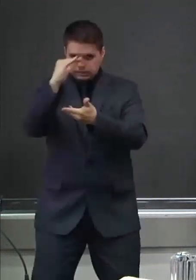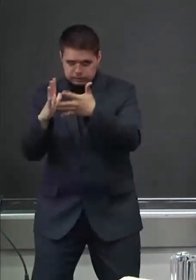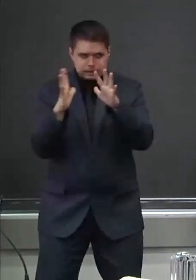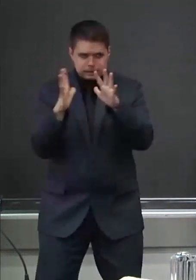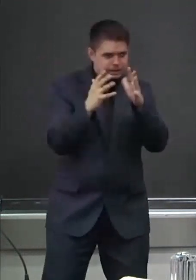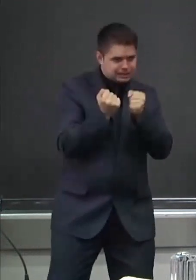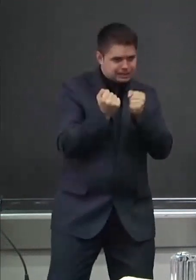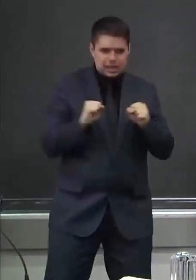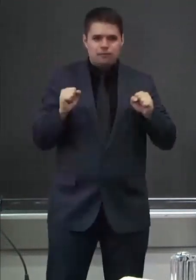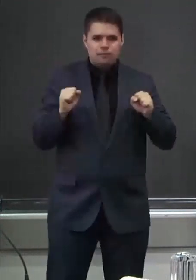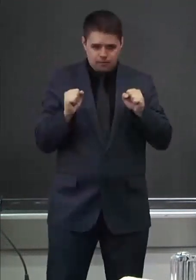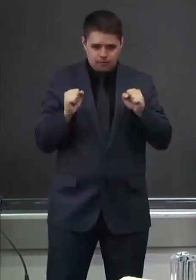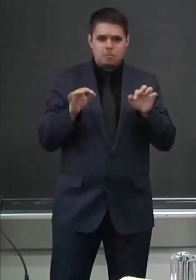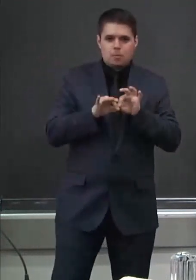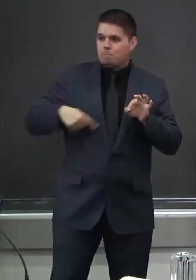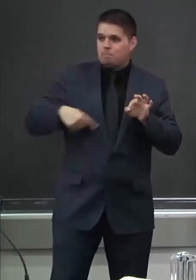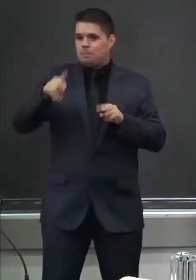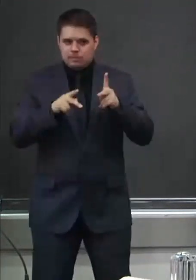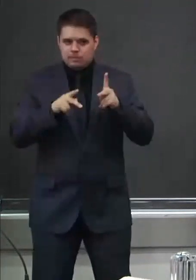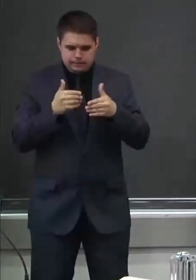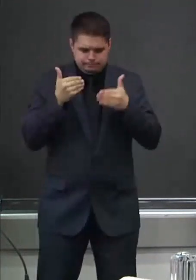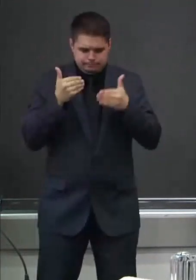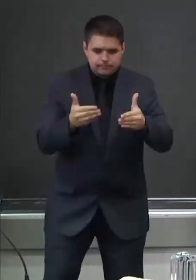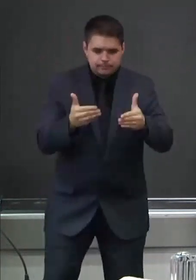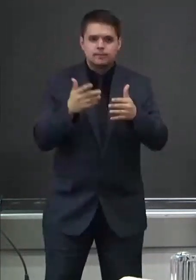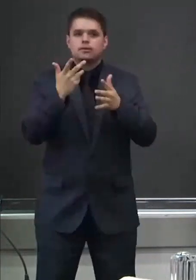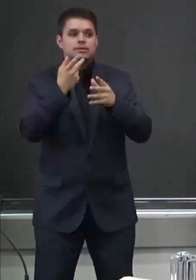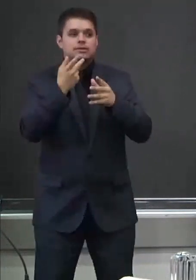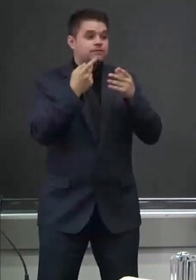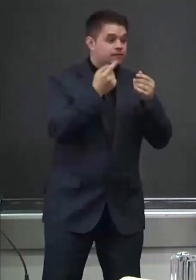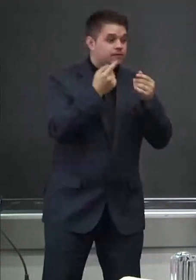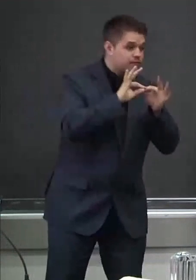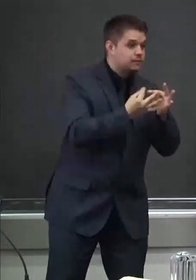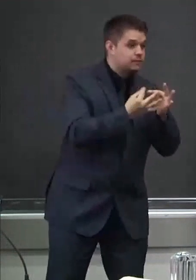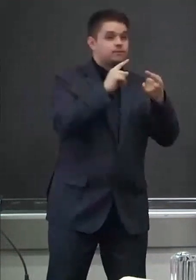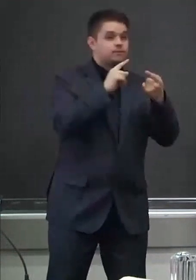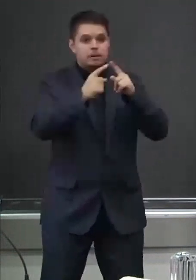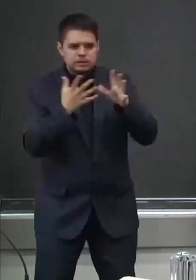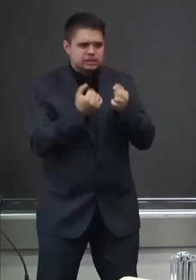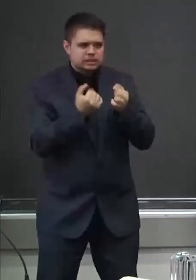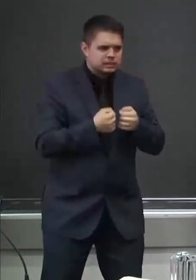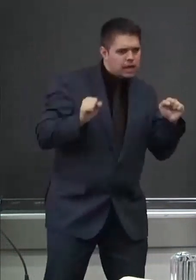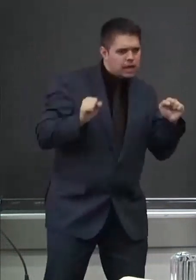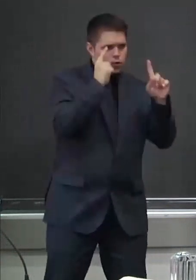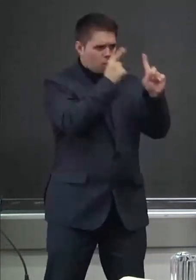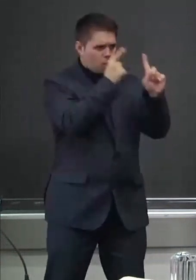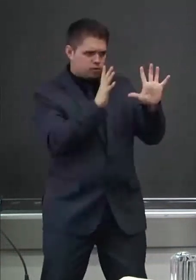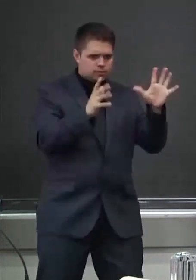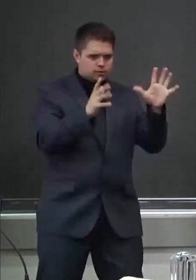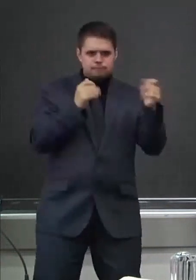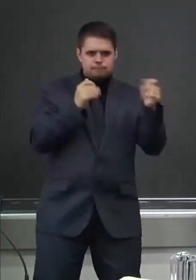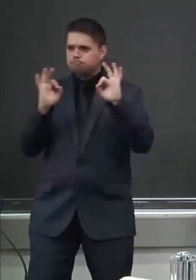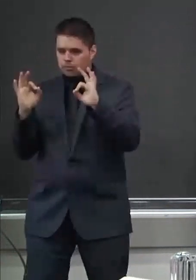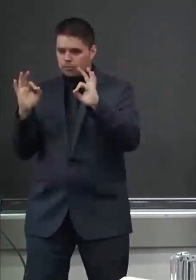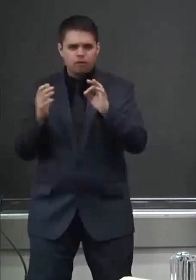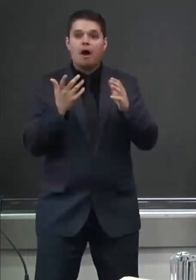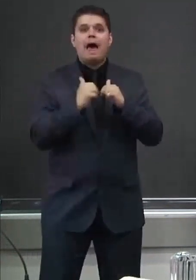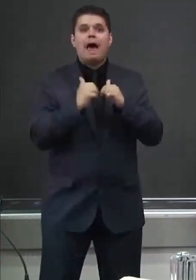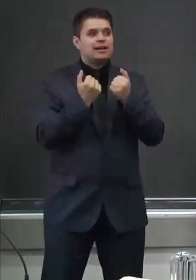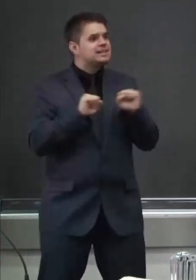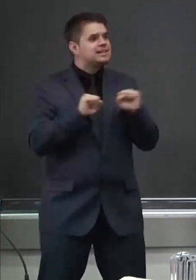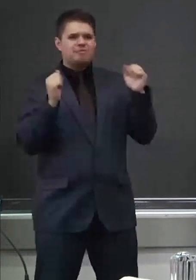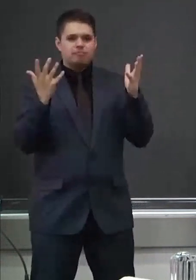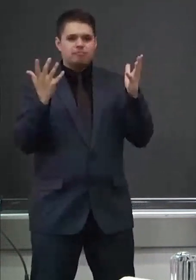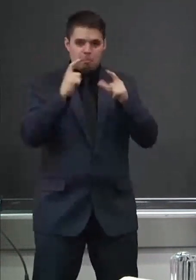show that you are looking out for your friends, your family, and your neighbors. Wear a face covering. Keep your